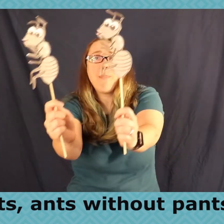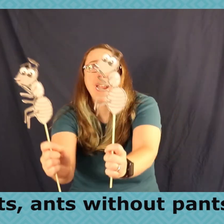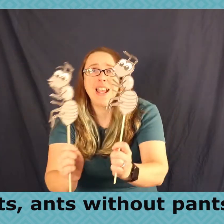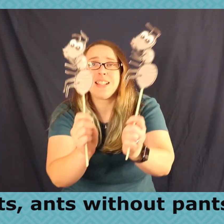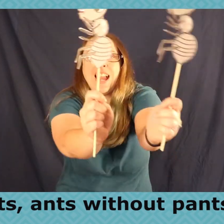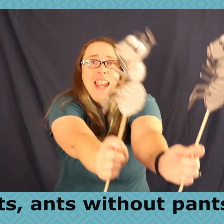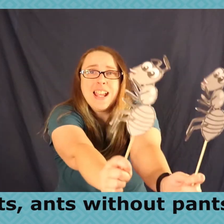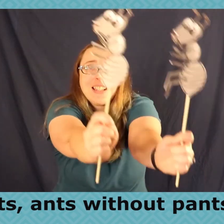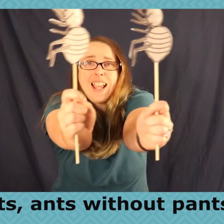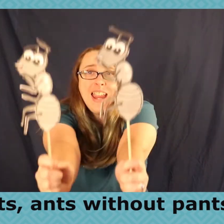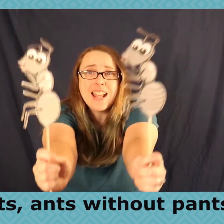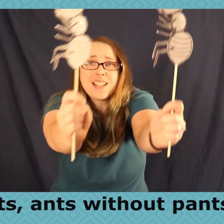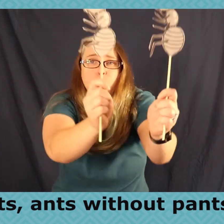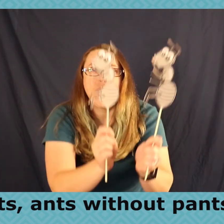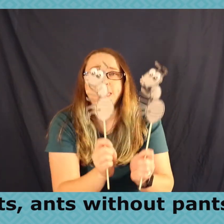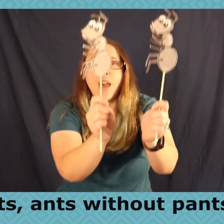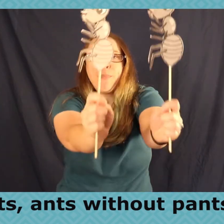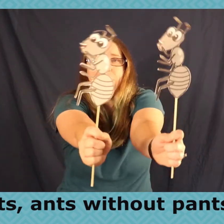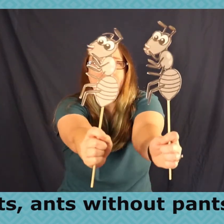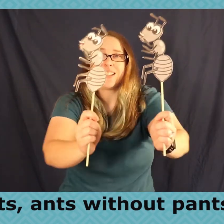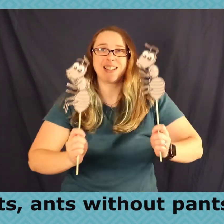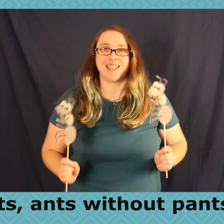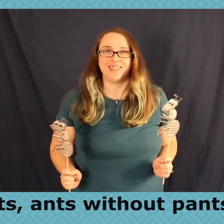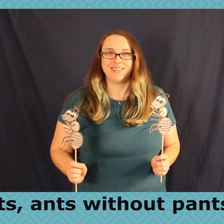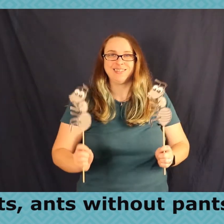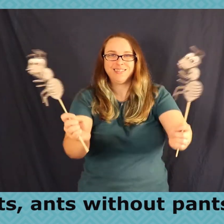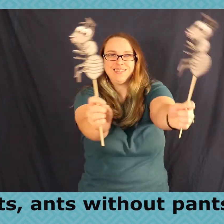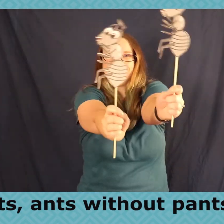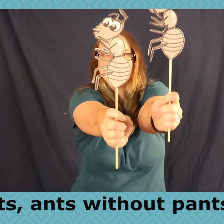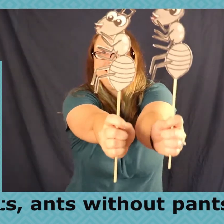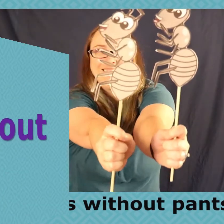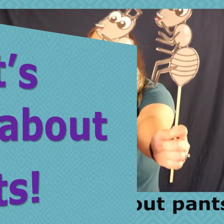without pants. Ants ants without pants.